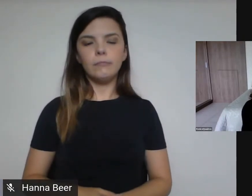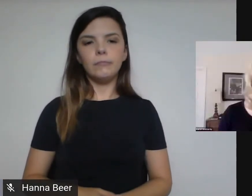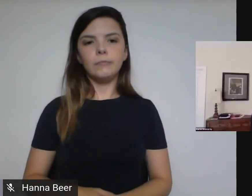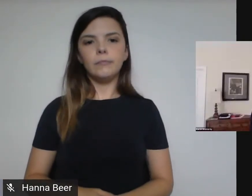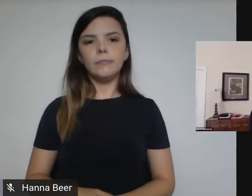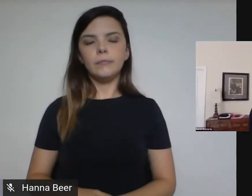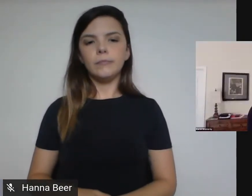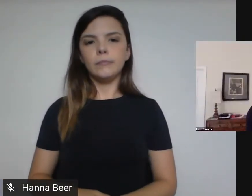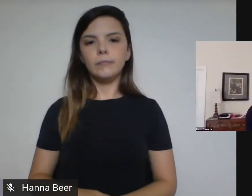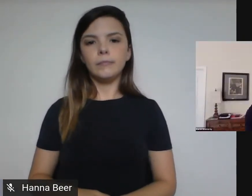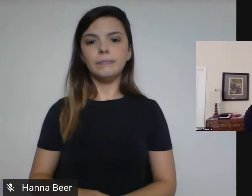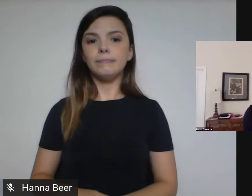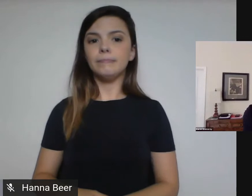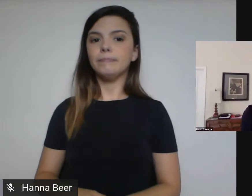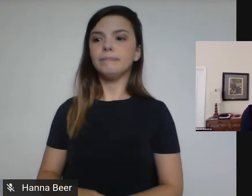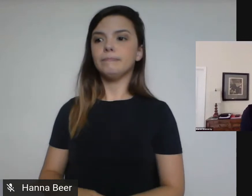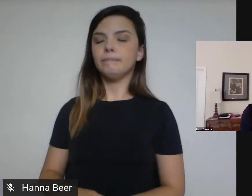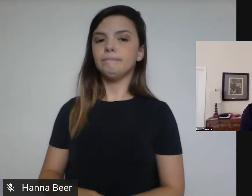I